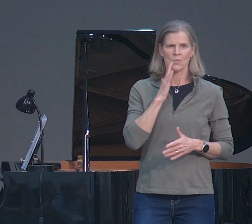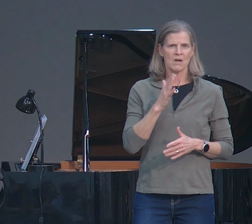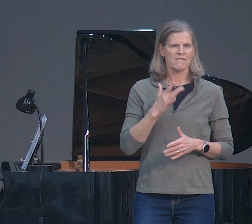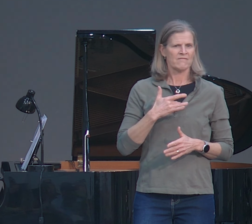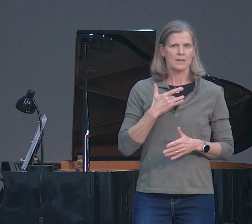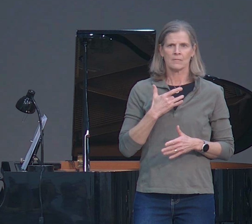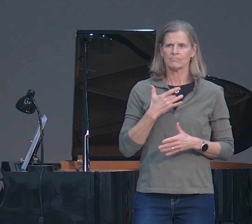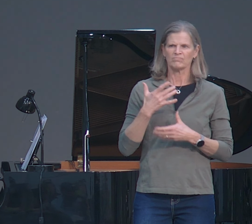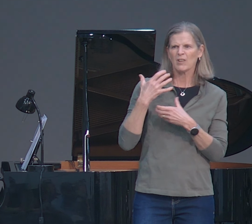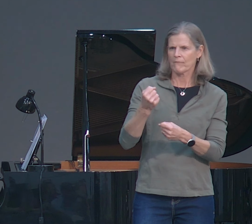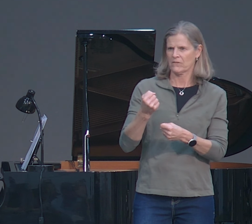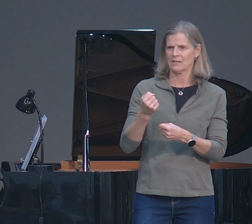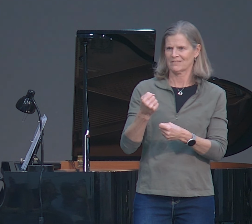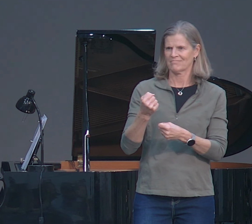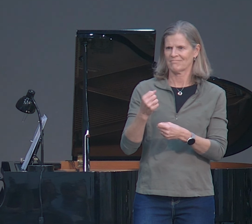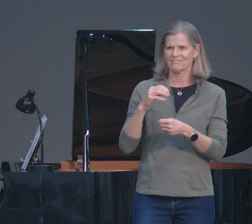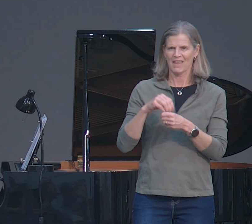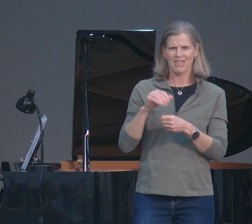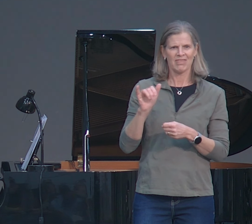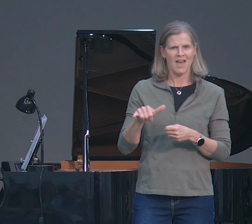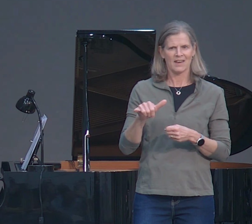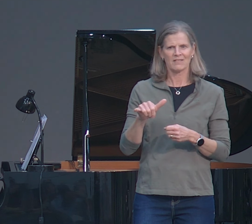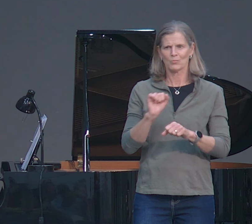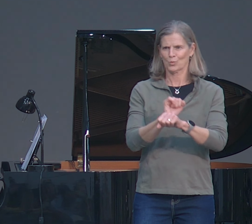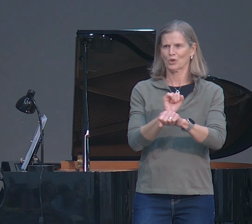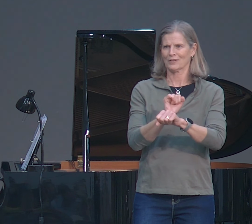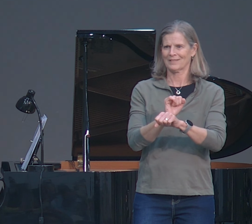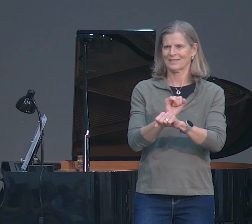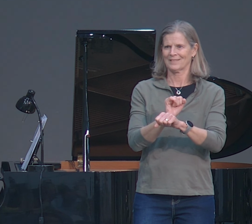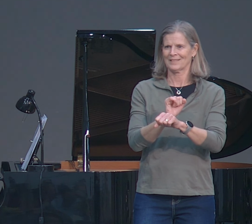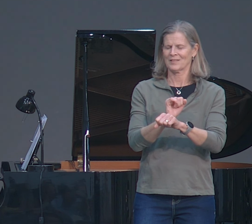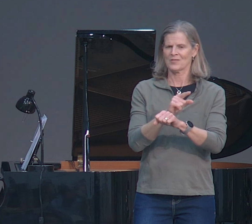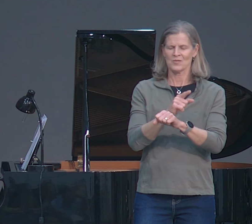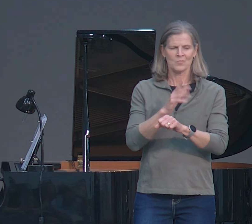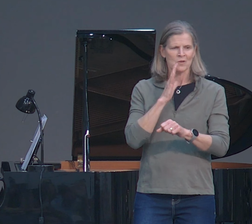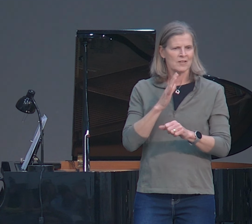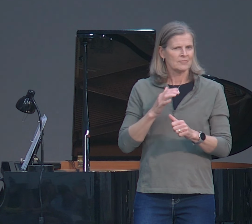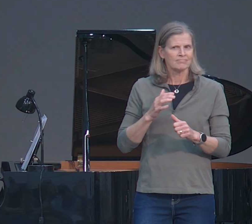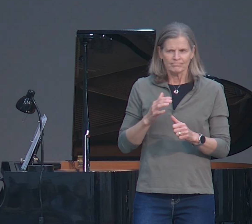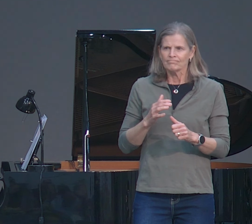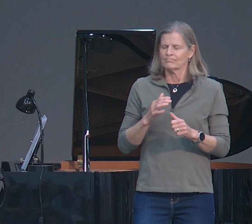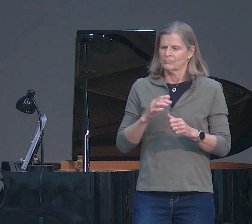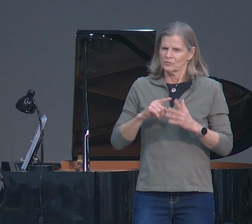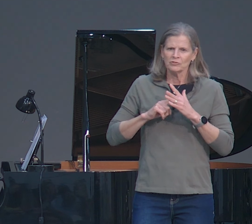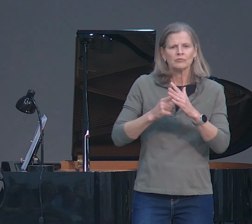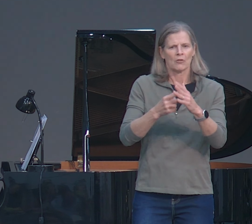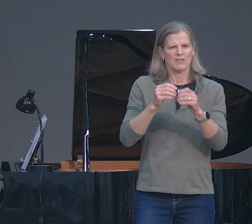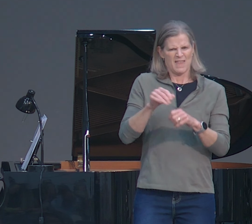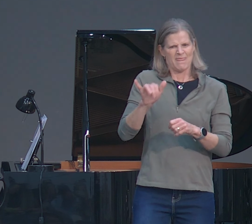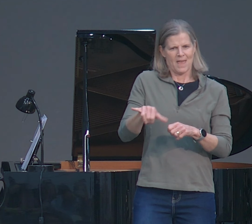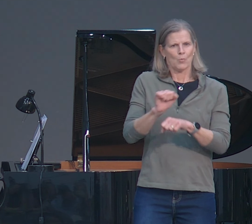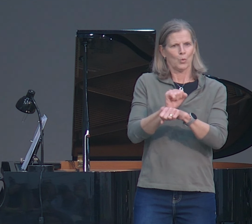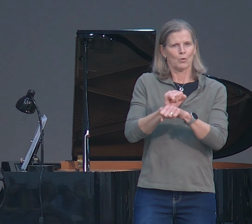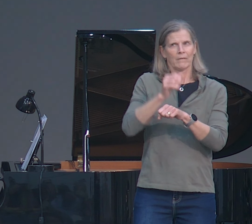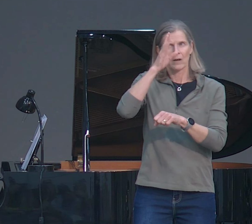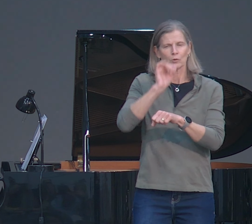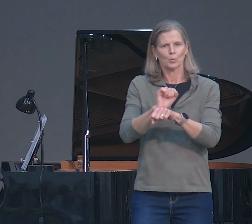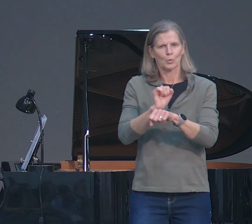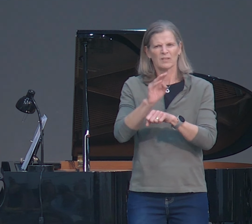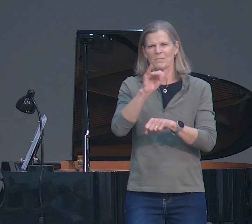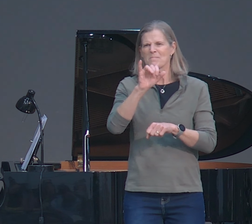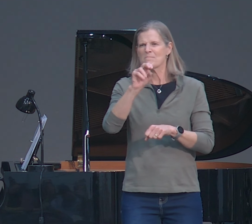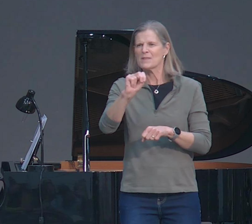confidence in the God of the mission, that you'll be driven to engage in the mission, and that you'll